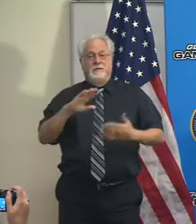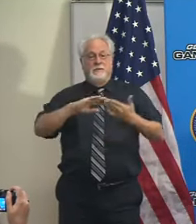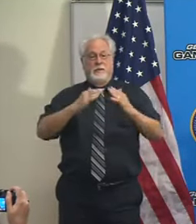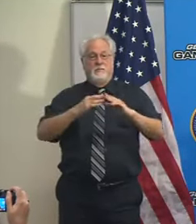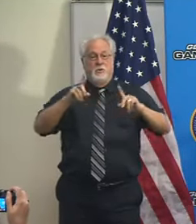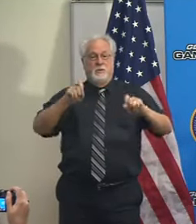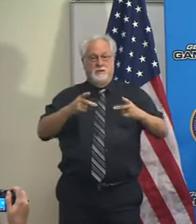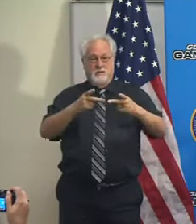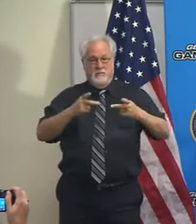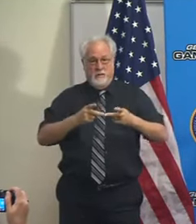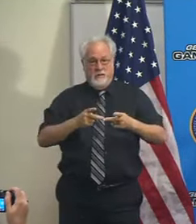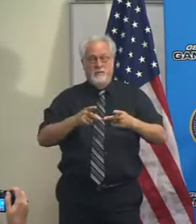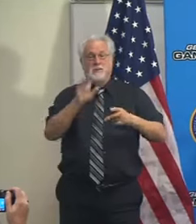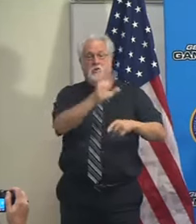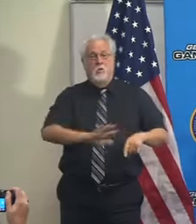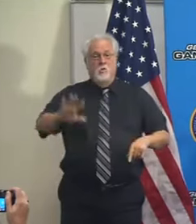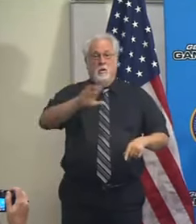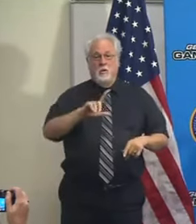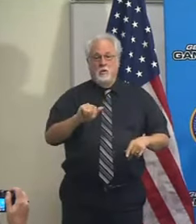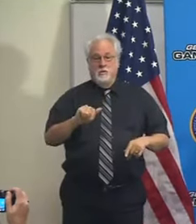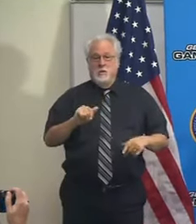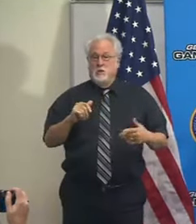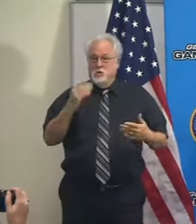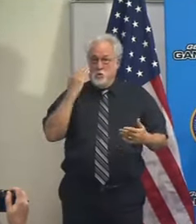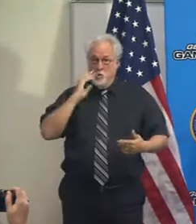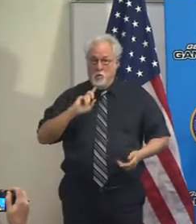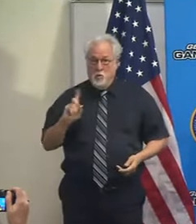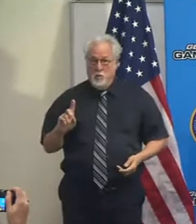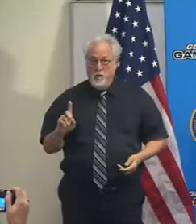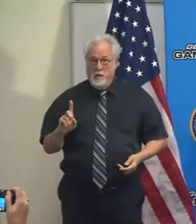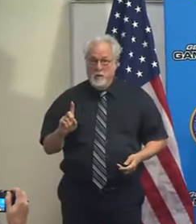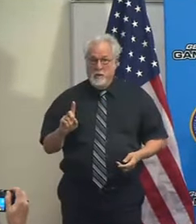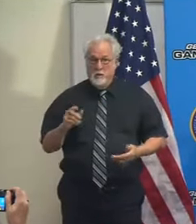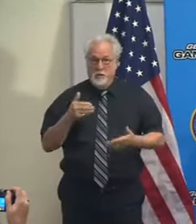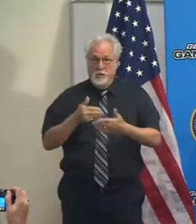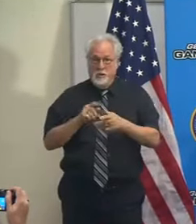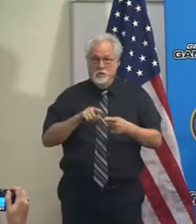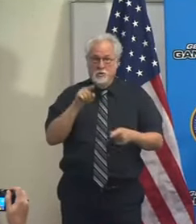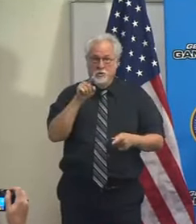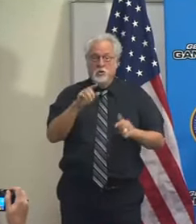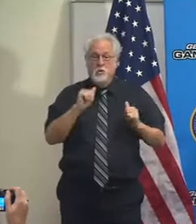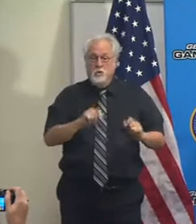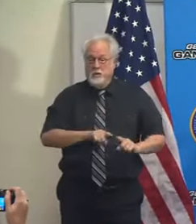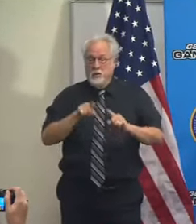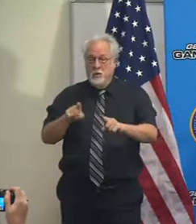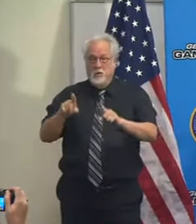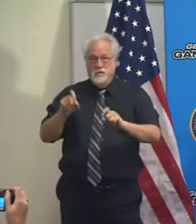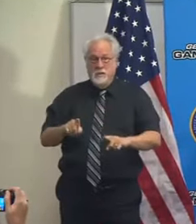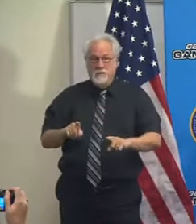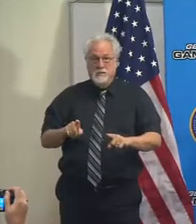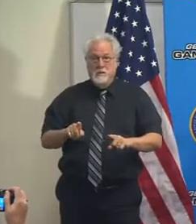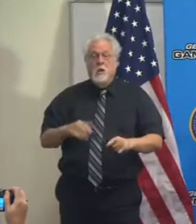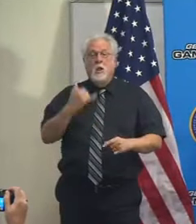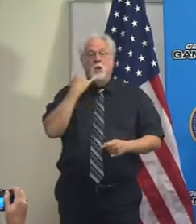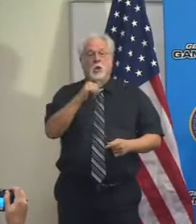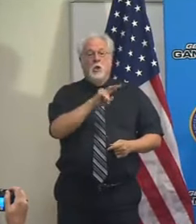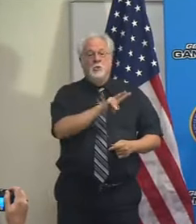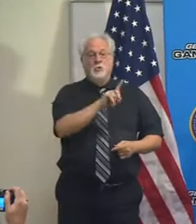sites operating across the state. And if you want to know the nearest site so that you can go be tested, you can